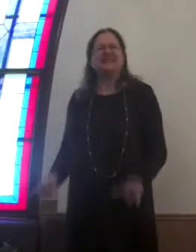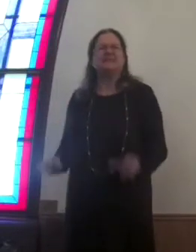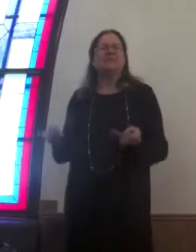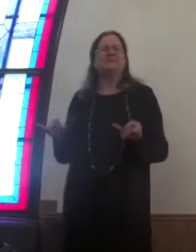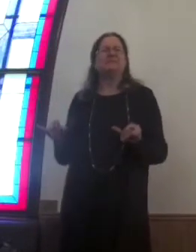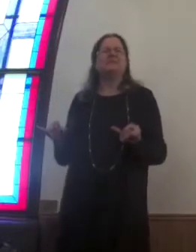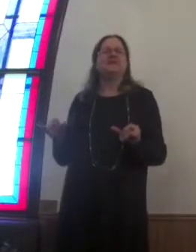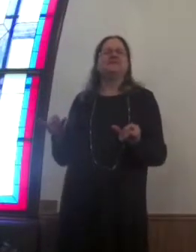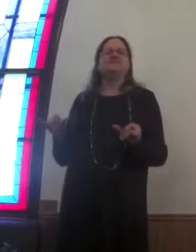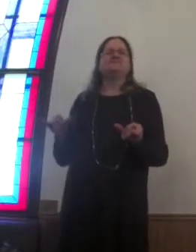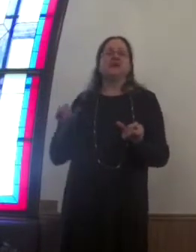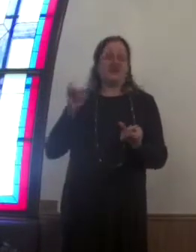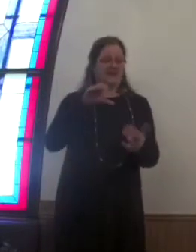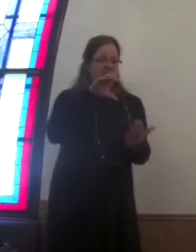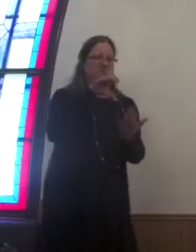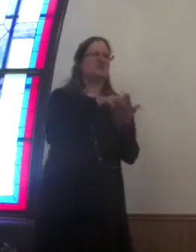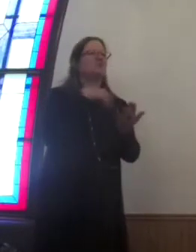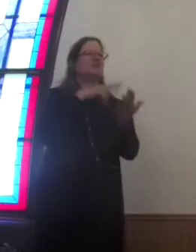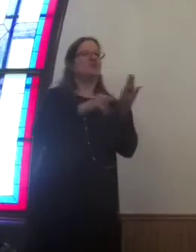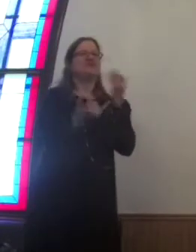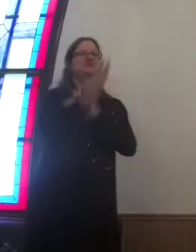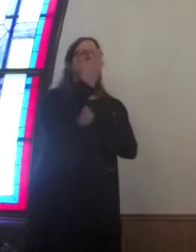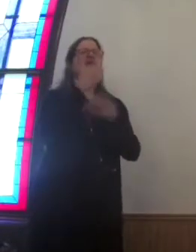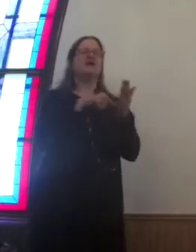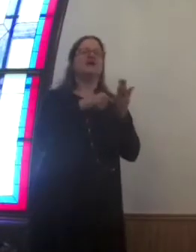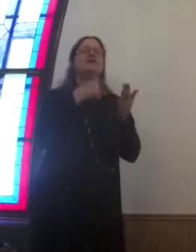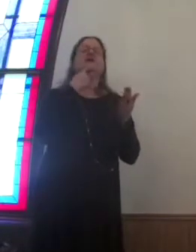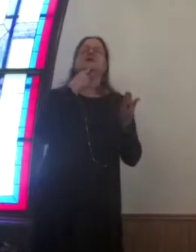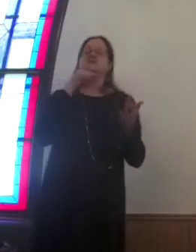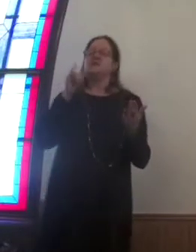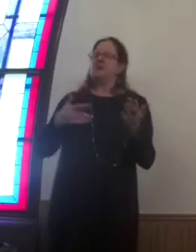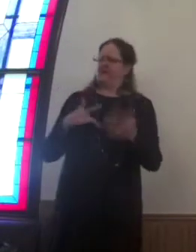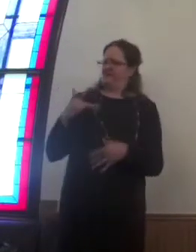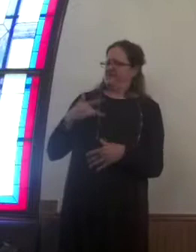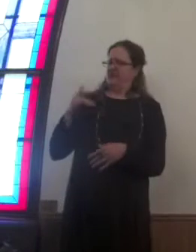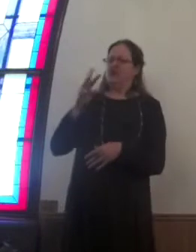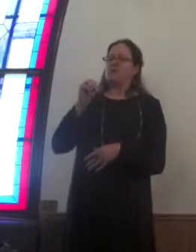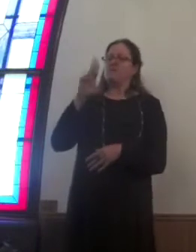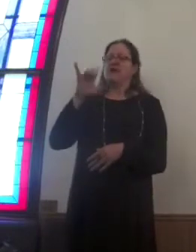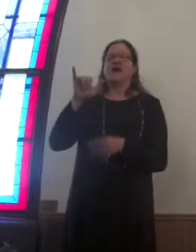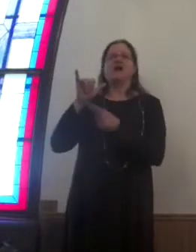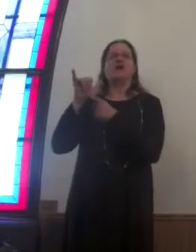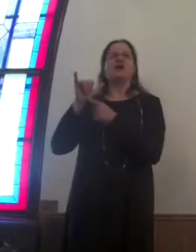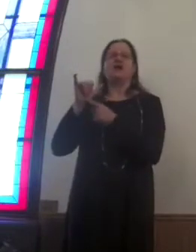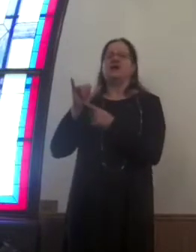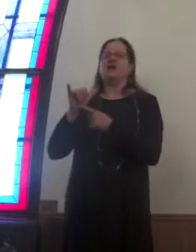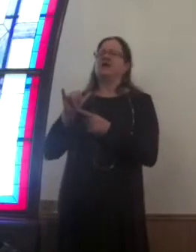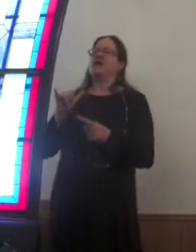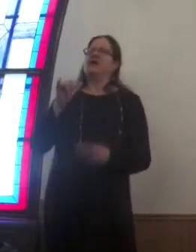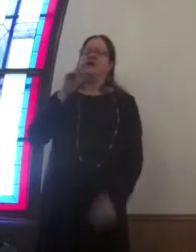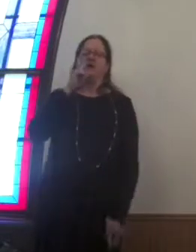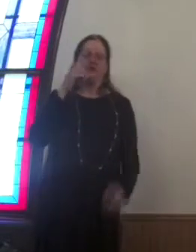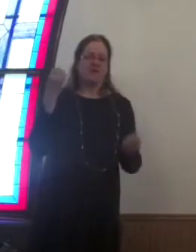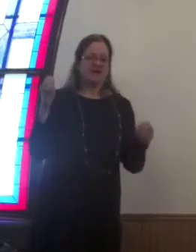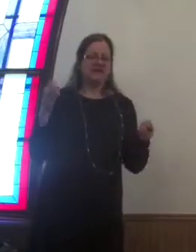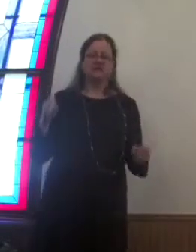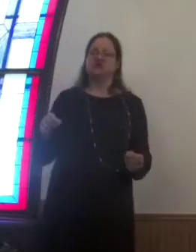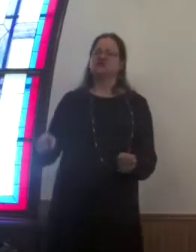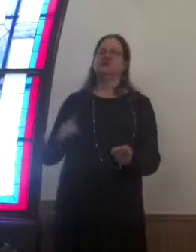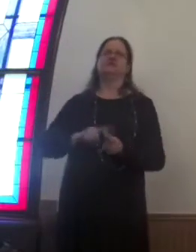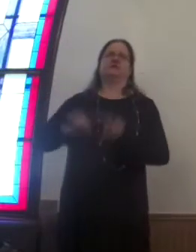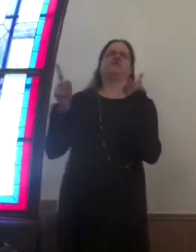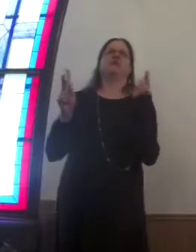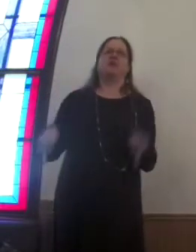After hearing Scripture this morning, I think some of us might get that feeling that Mary was never the same after Easter, and I don't think she was,